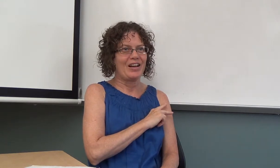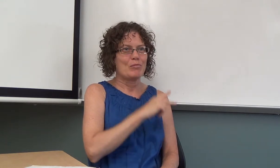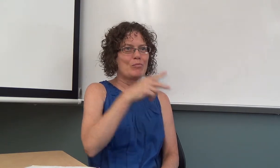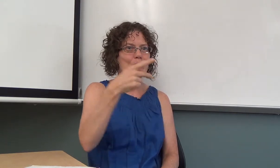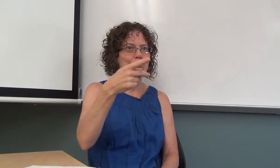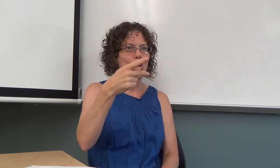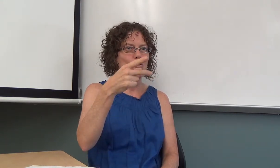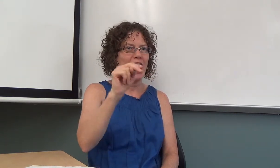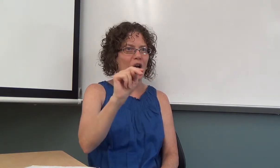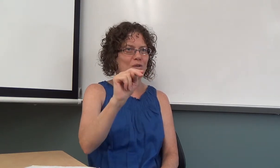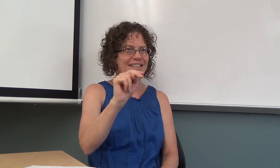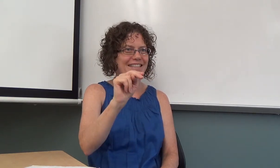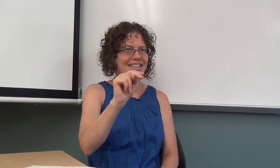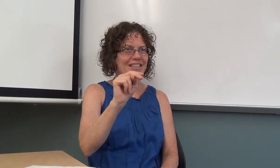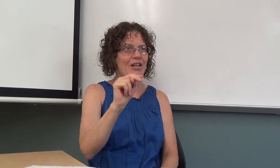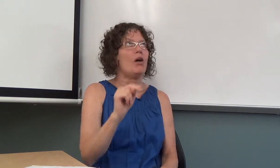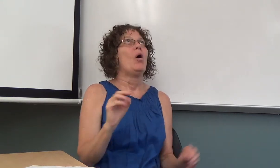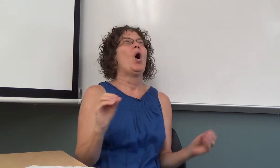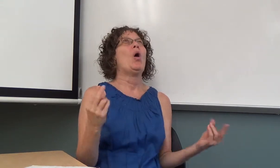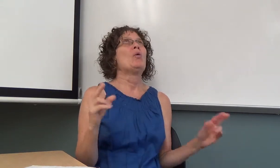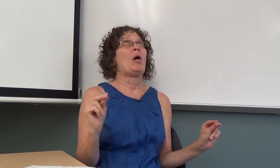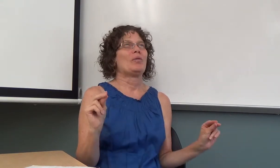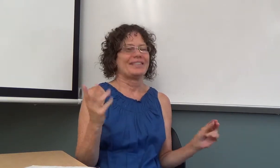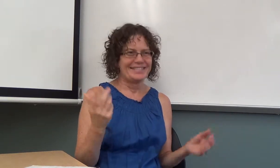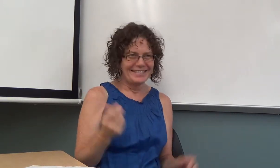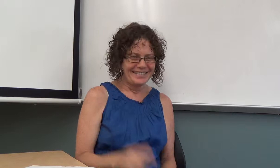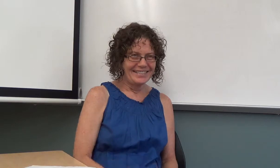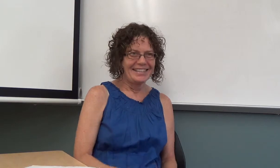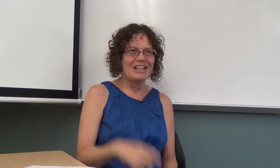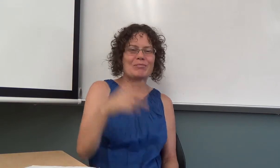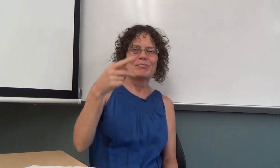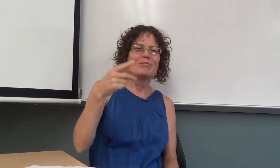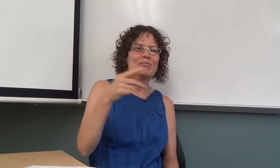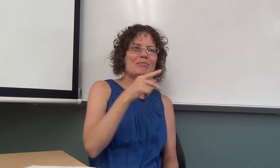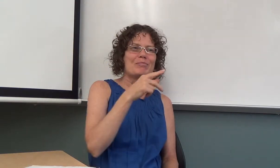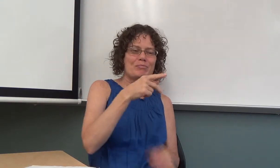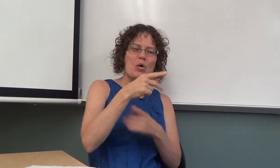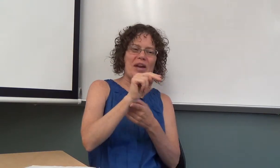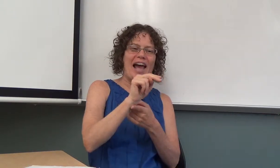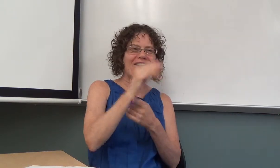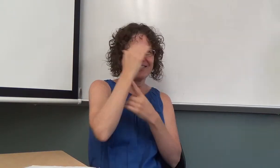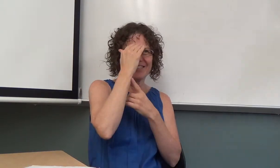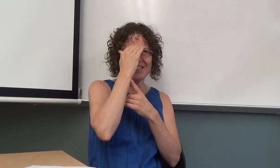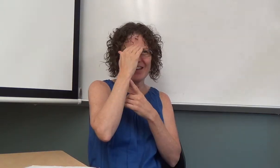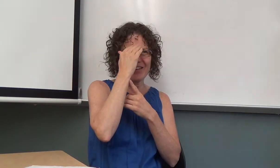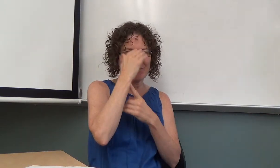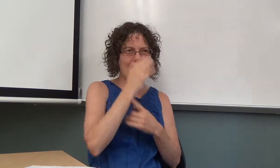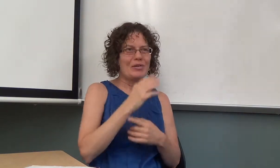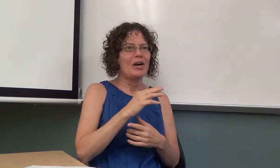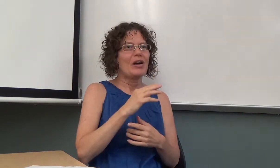pronouns. Oh no. So there's one of the words that we've learned, pronouns. What's the word that makes it